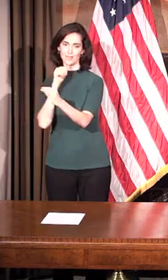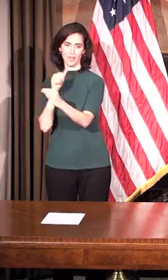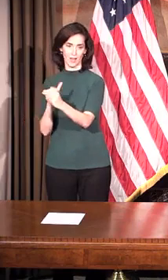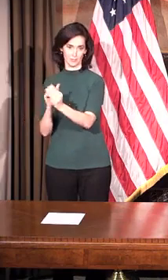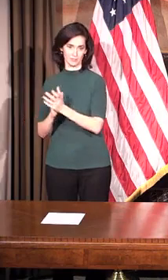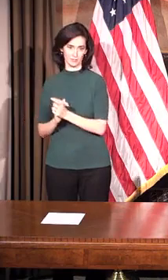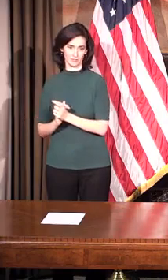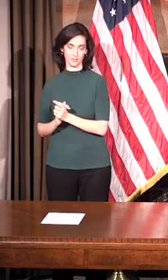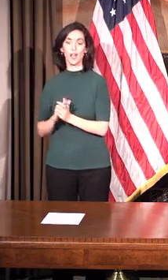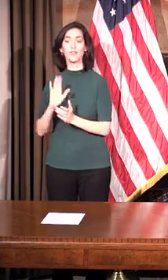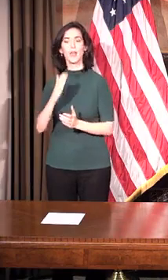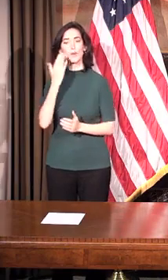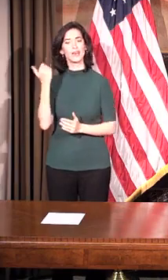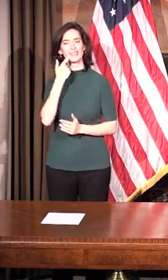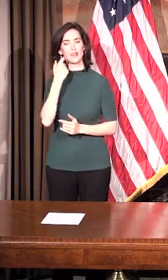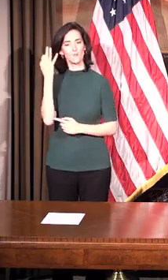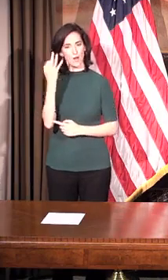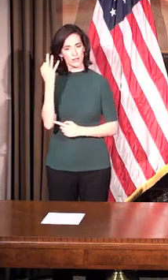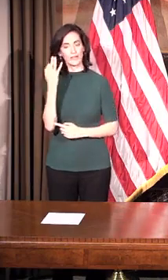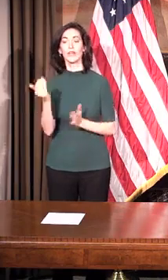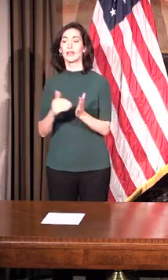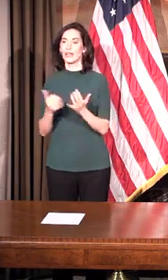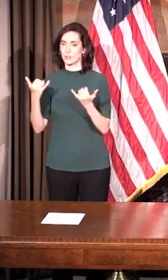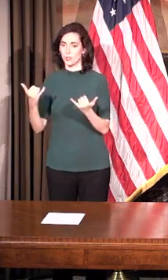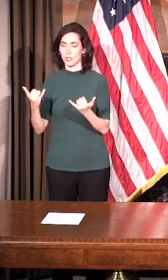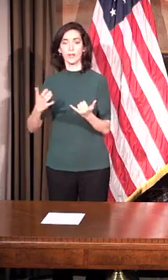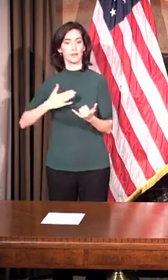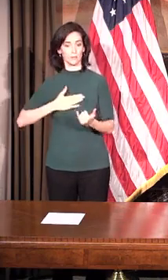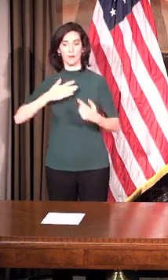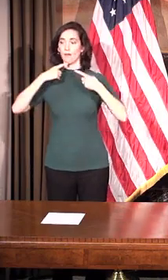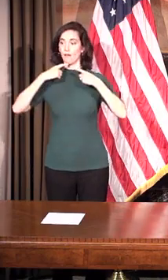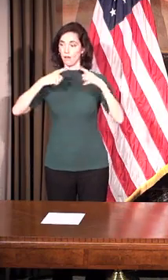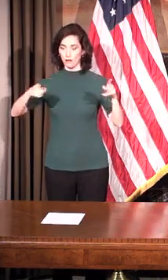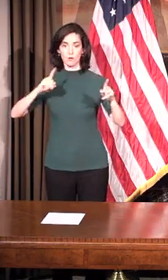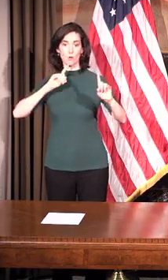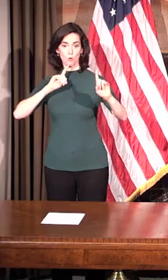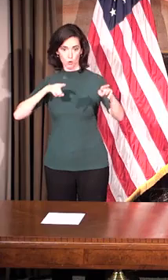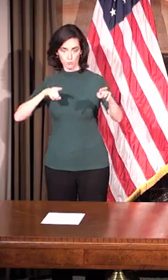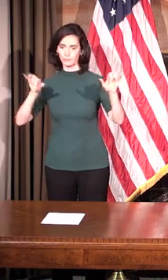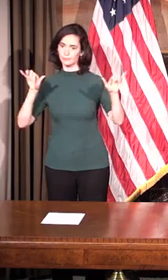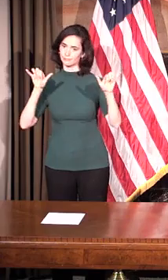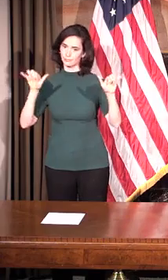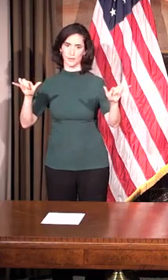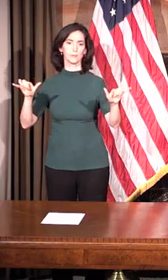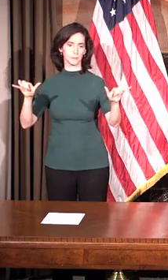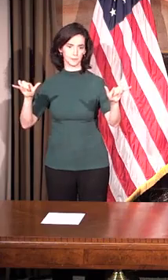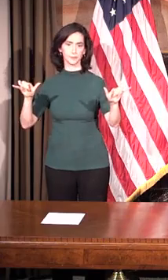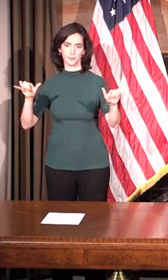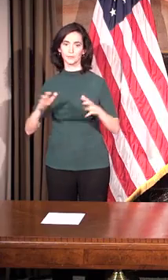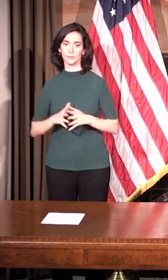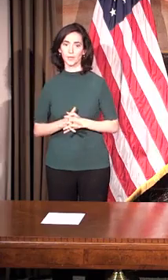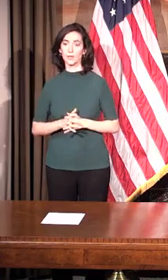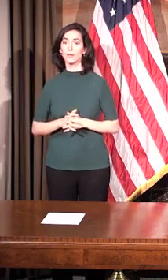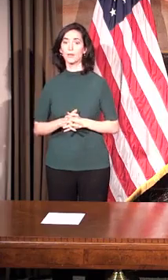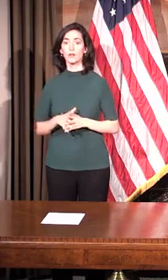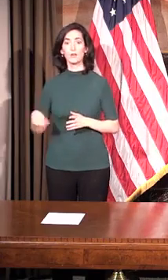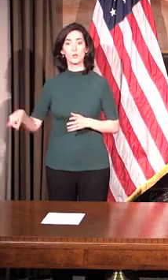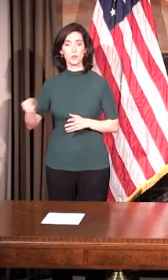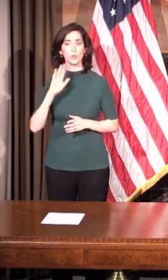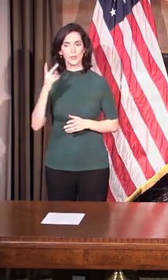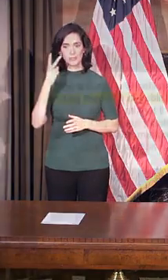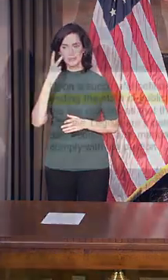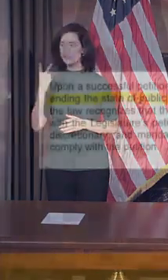that's why I told you Friday and again today that that proclamation remains in place. So you'll see the